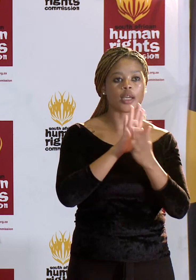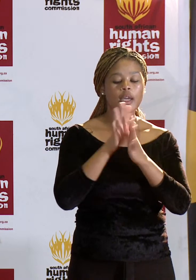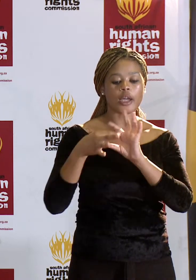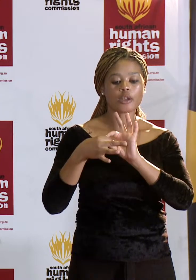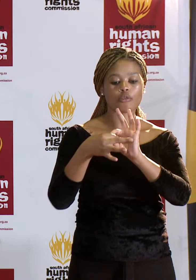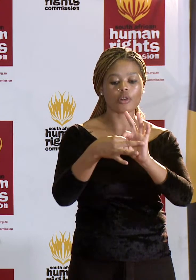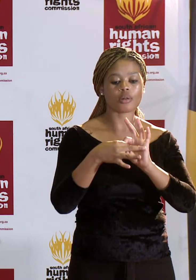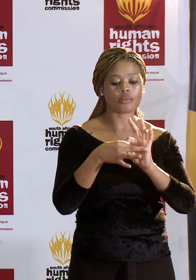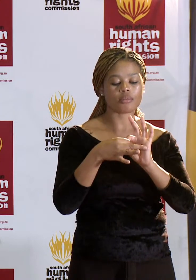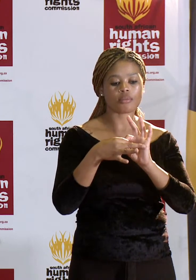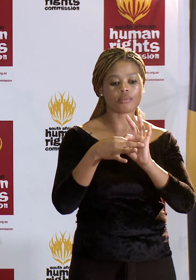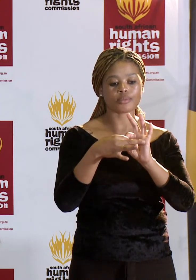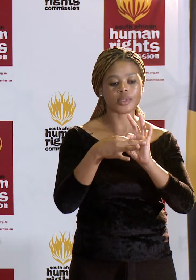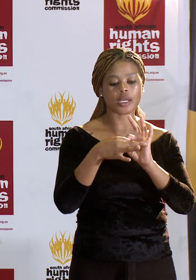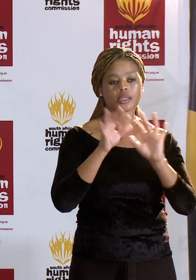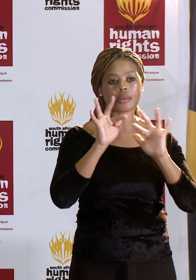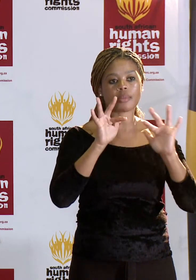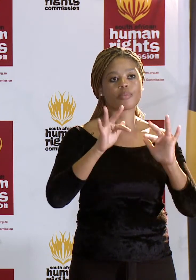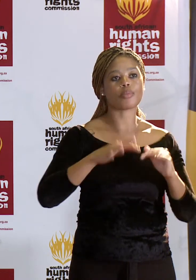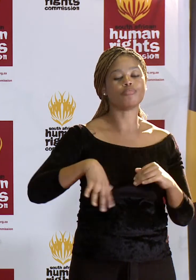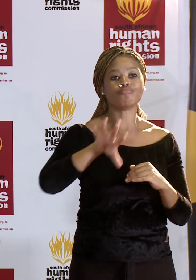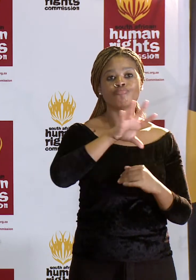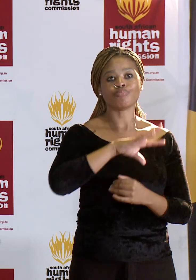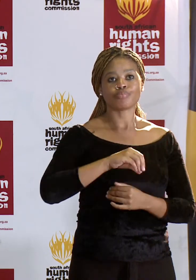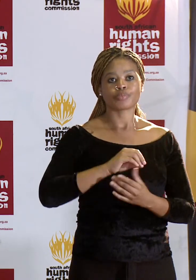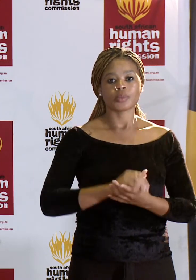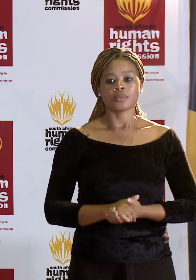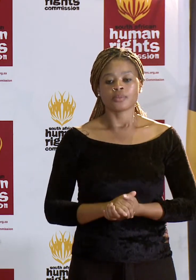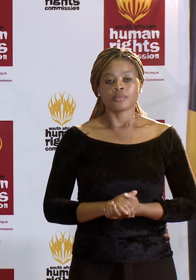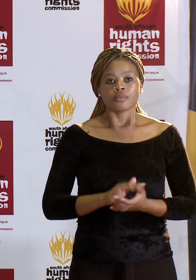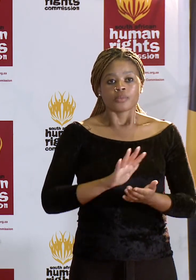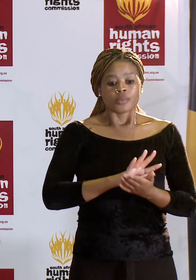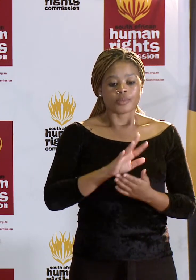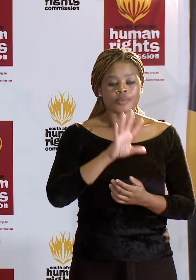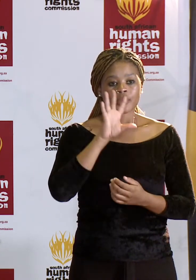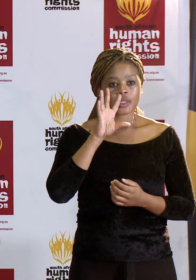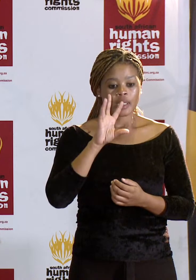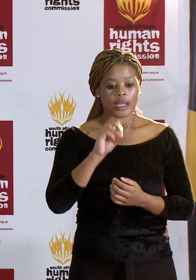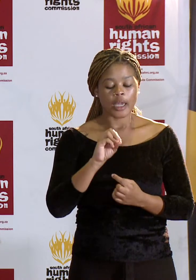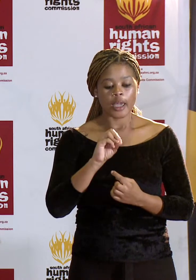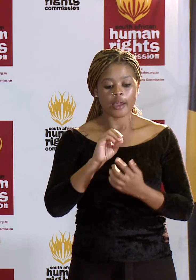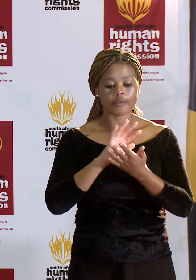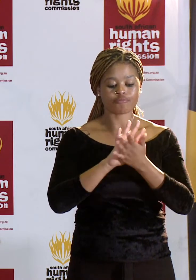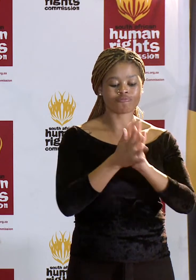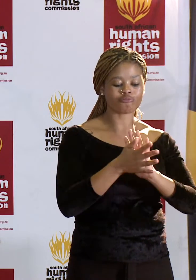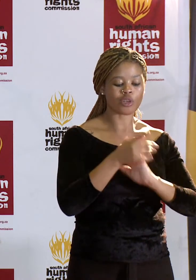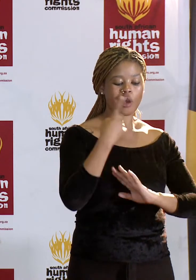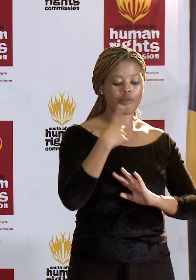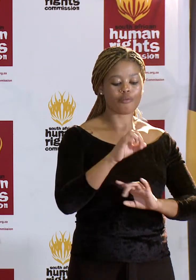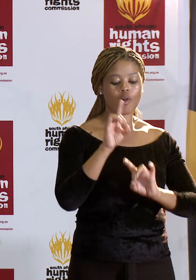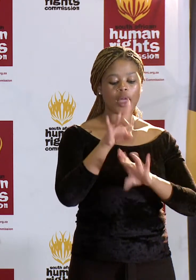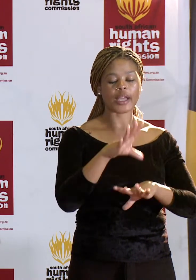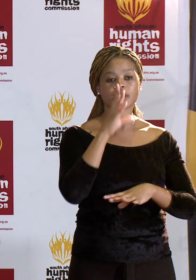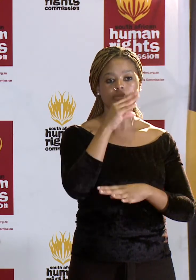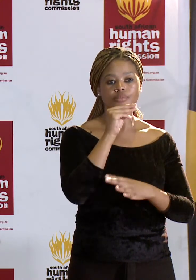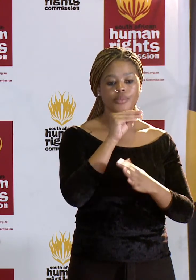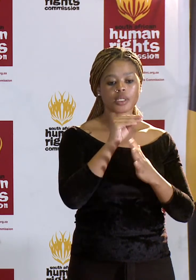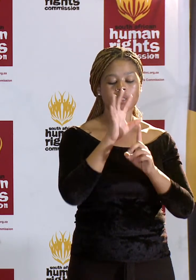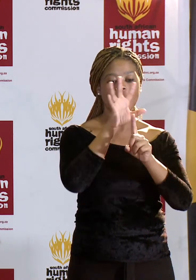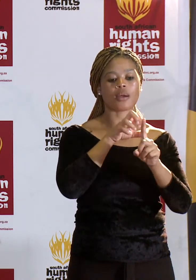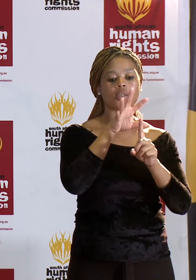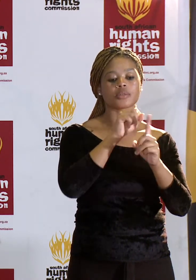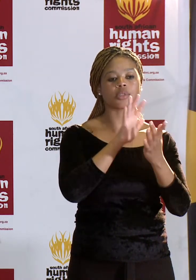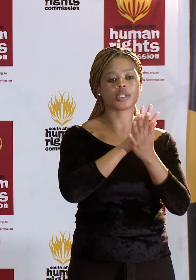people across borders. On the other hand, it can be a breeding ground for hate speech, harassment, and